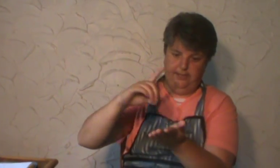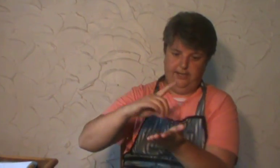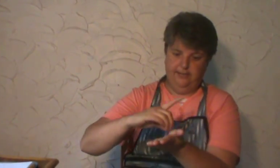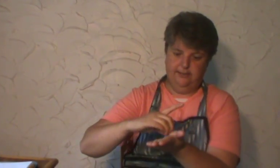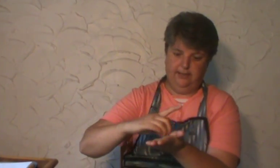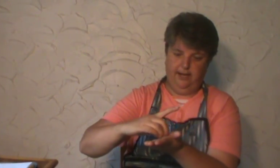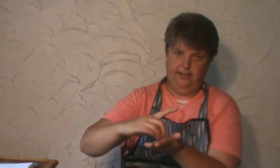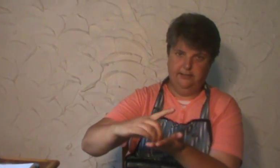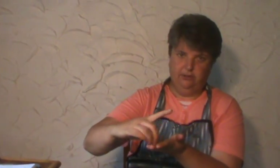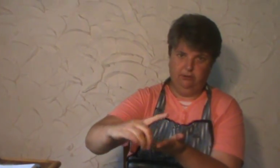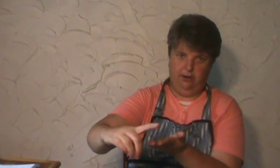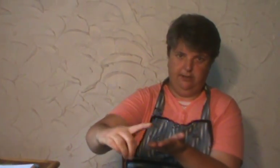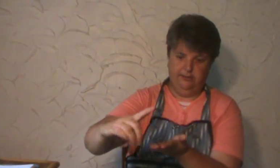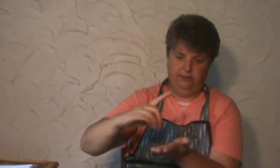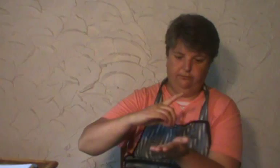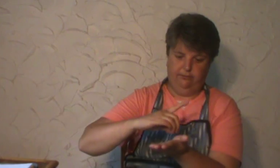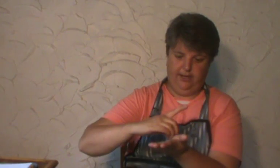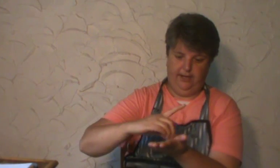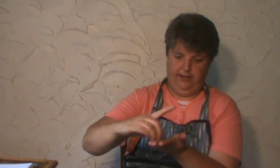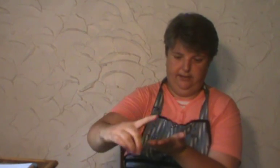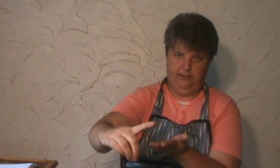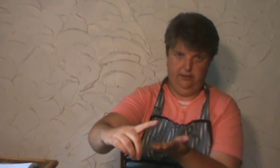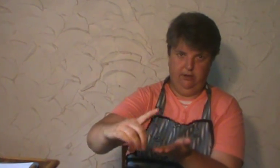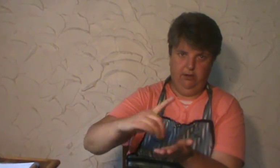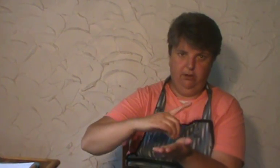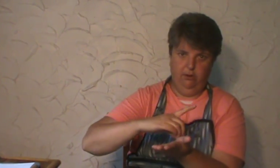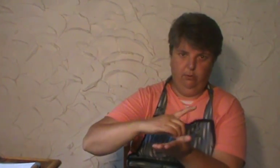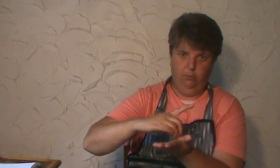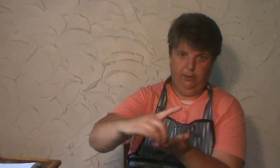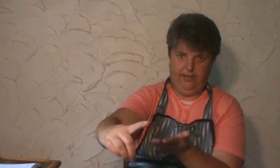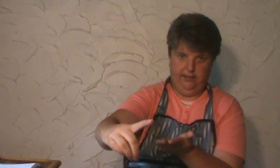D slides across your flat hand. Week,